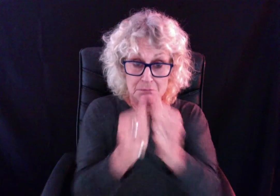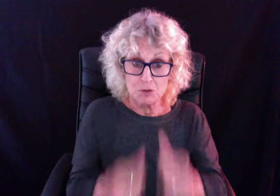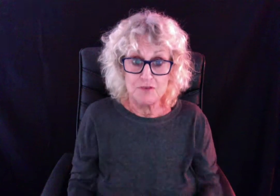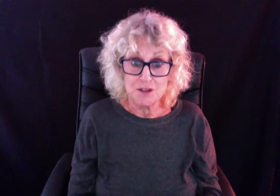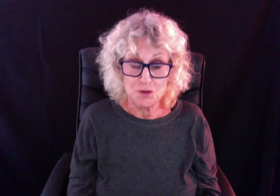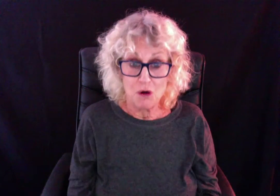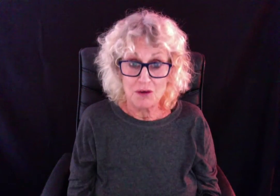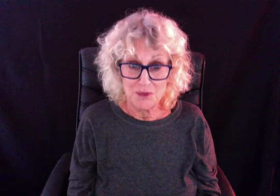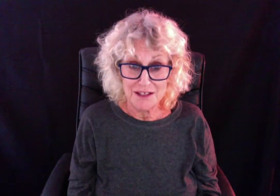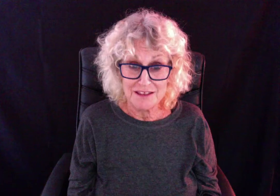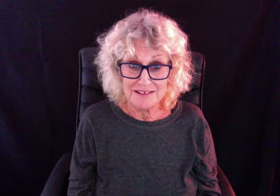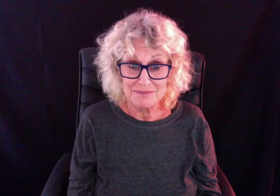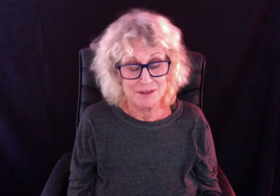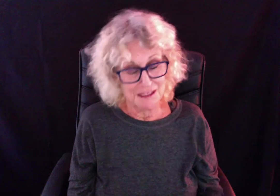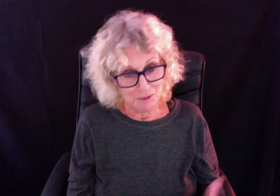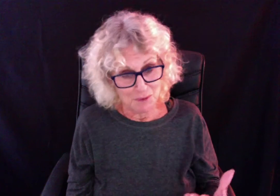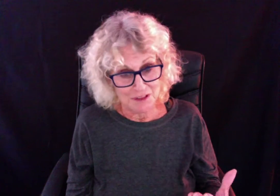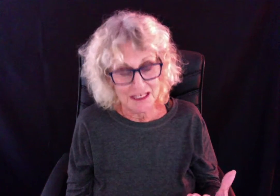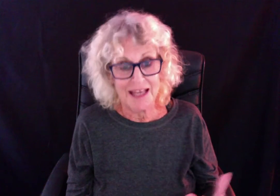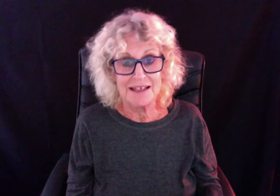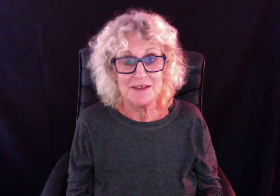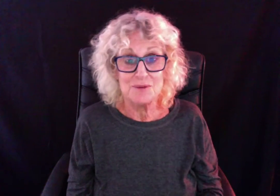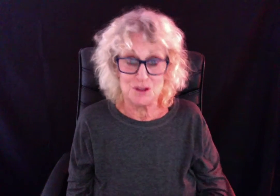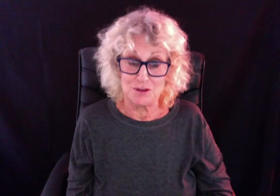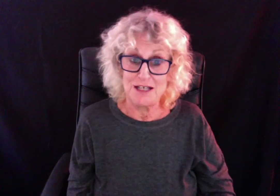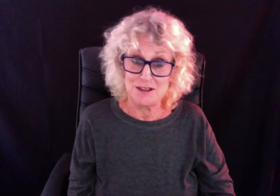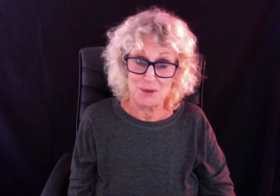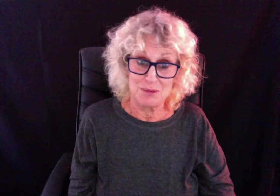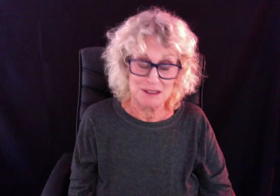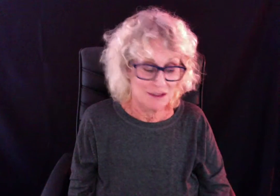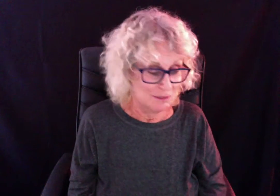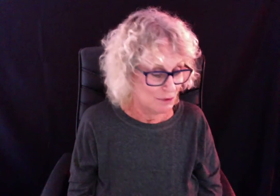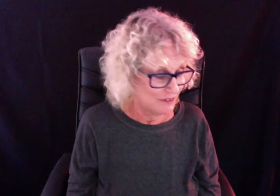Movie you want with? But then we would say, would you like to go with me to the movie?